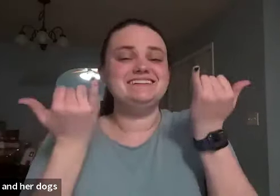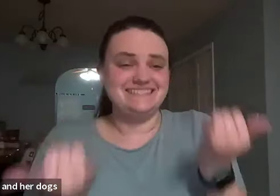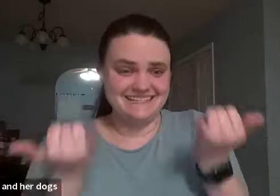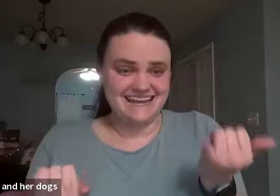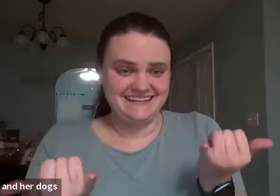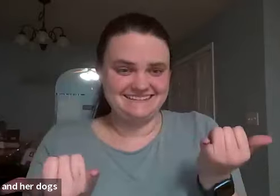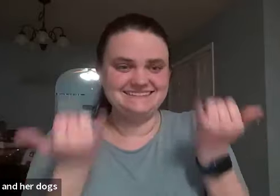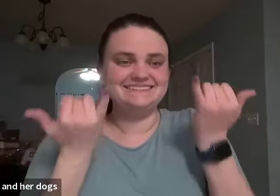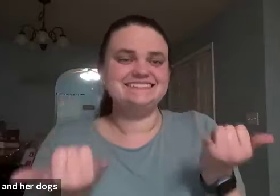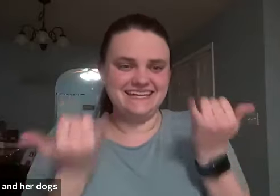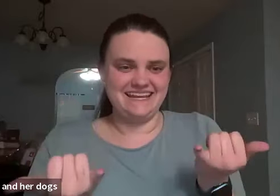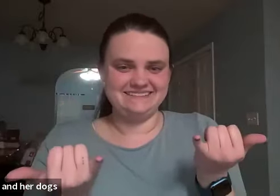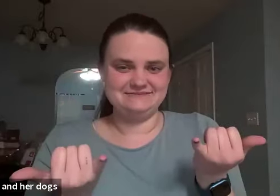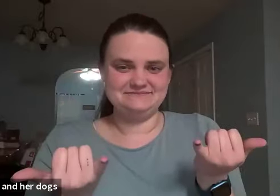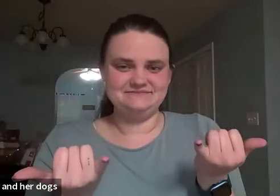So today.